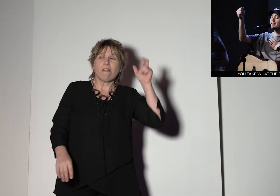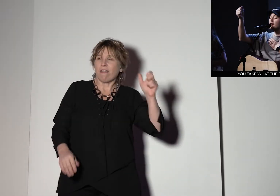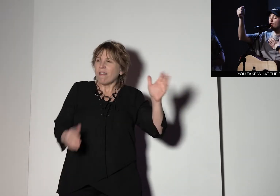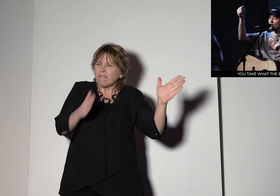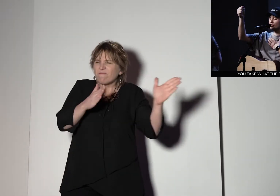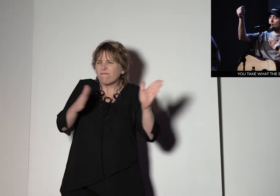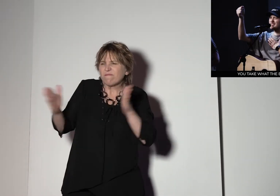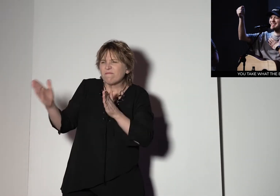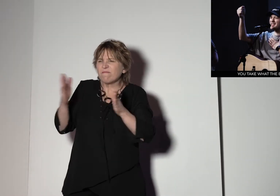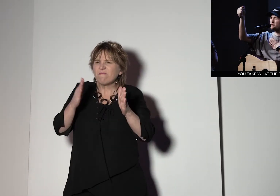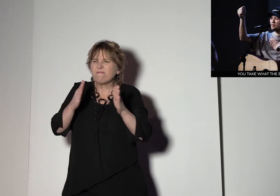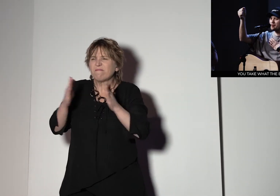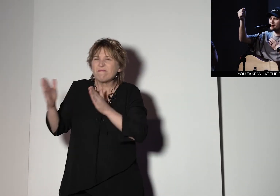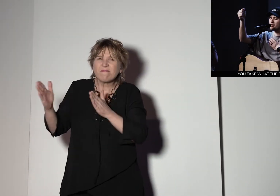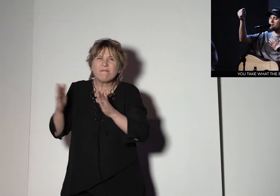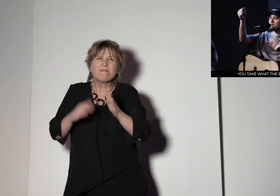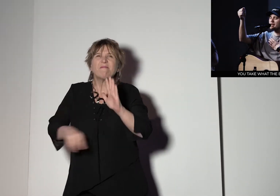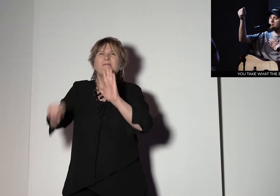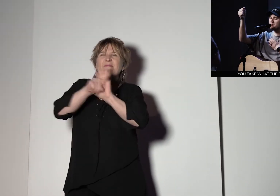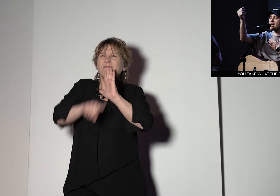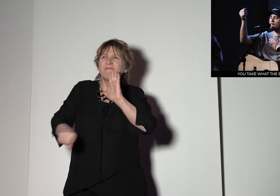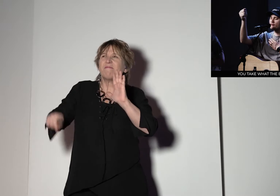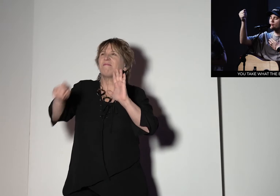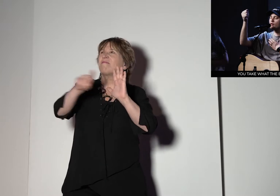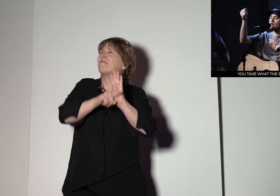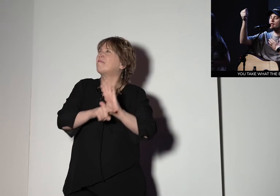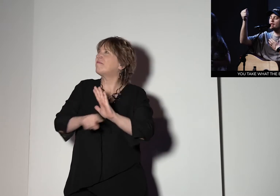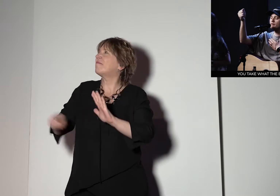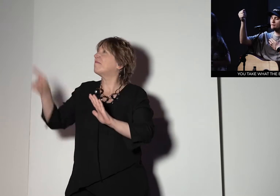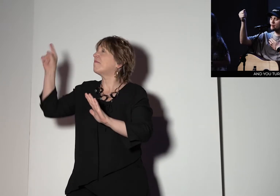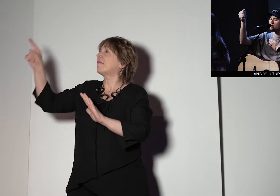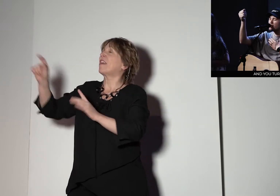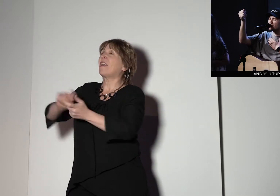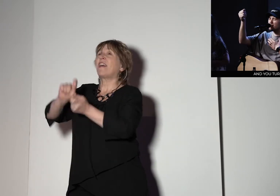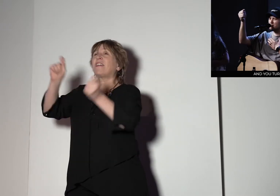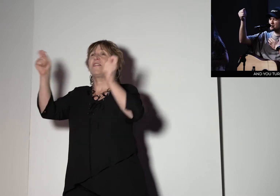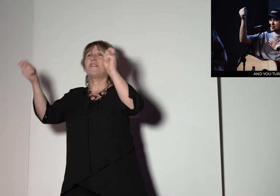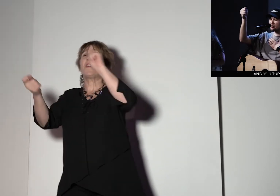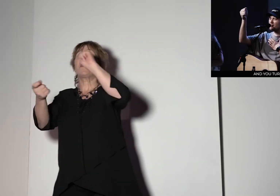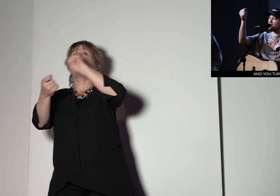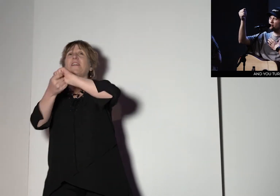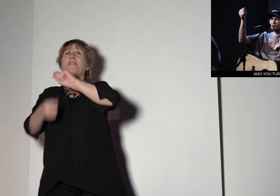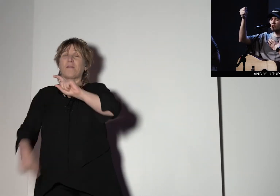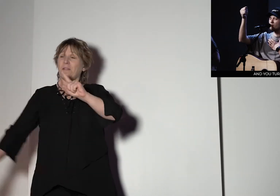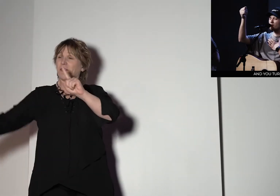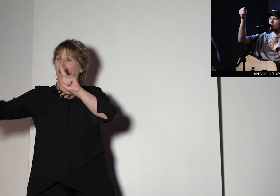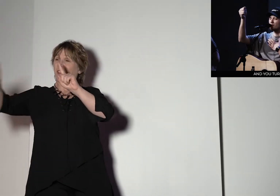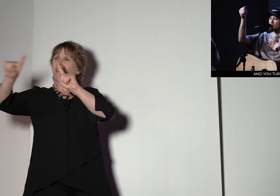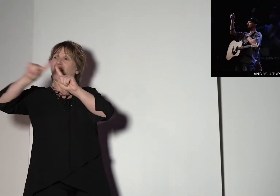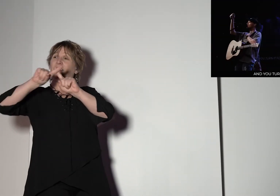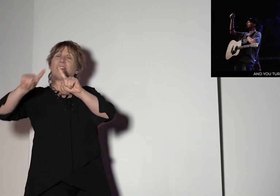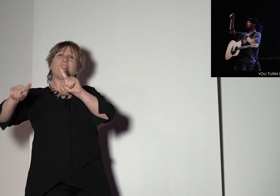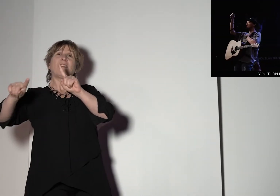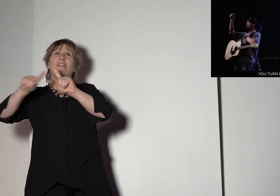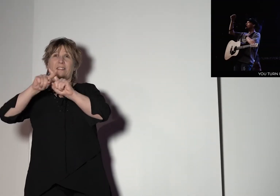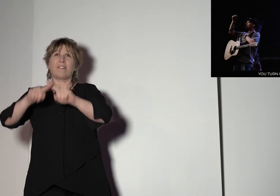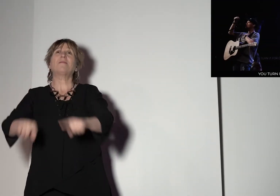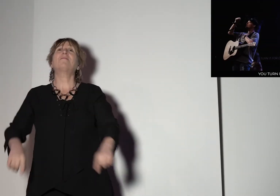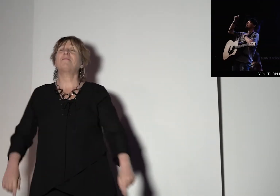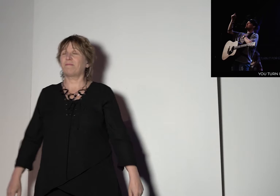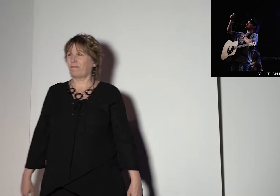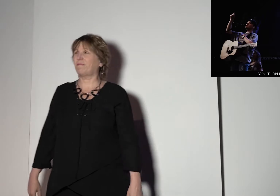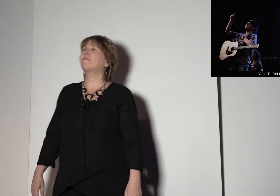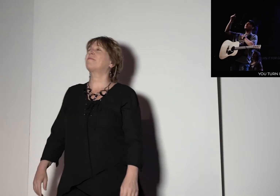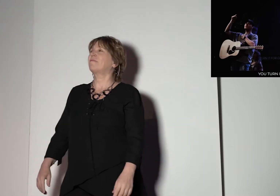take what the enemy meant for evil, and you turn it for good.